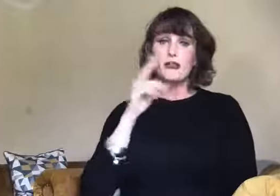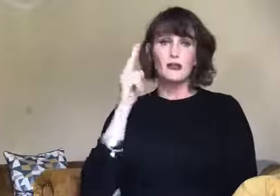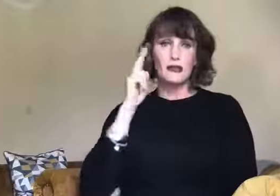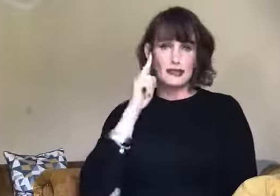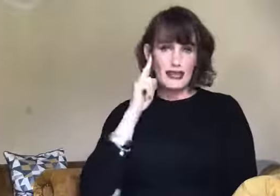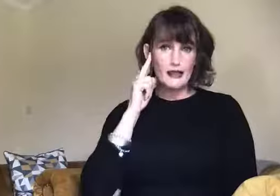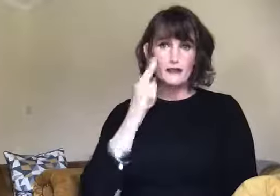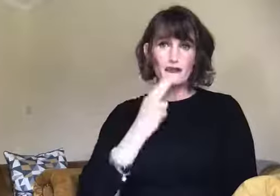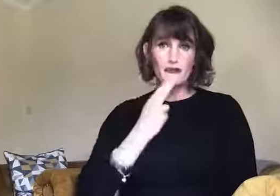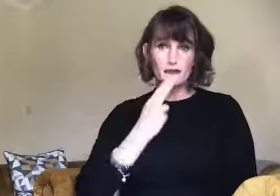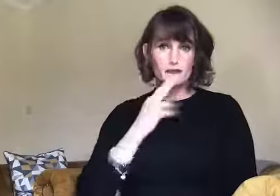But deaf,